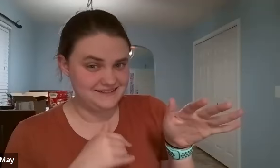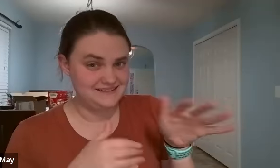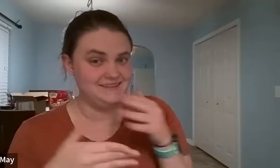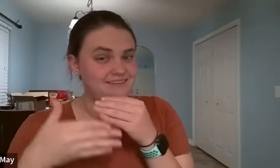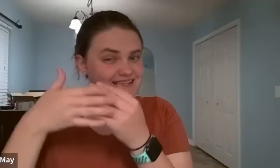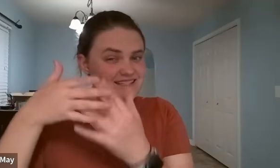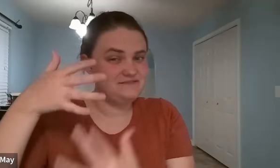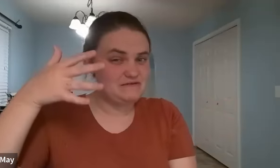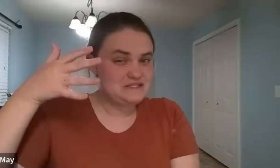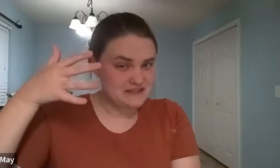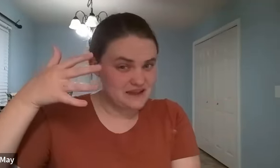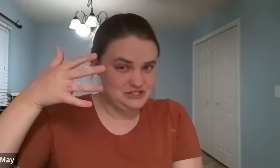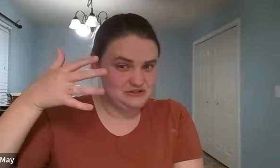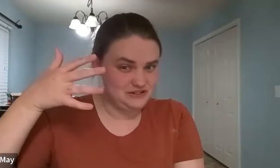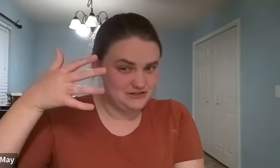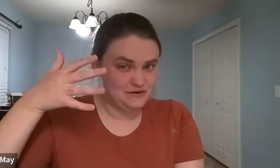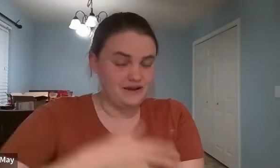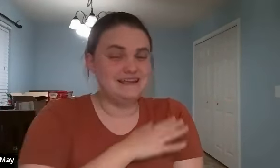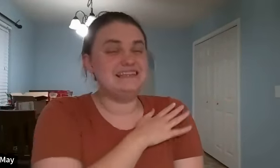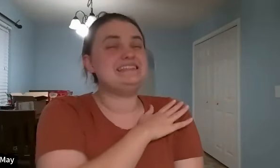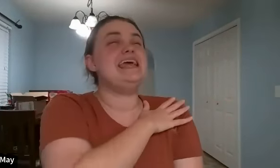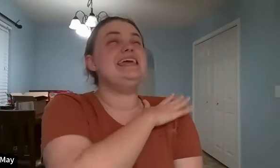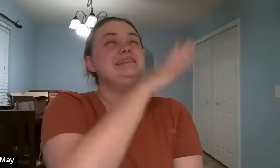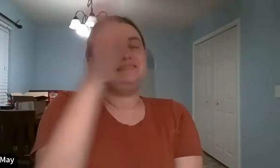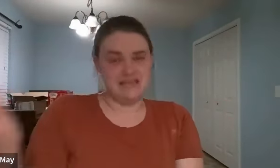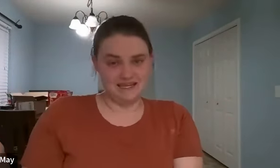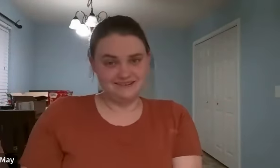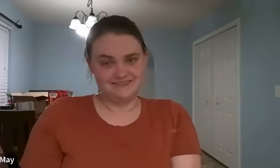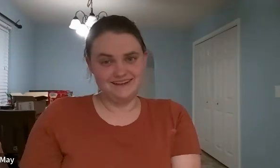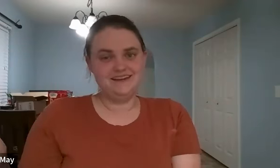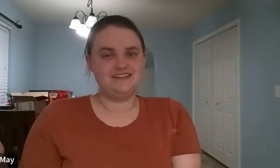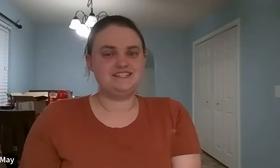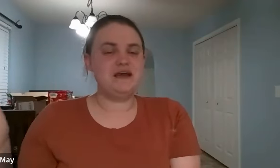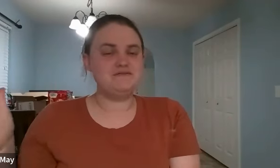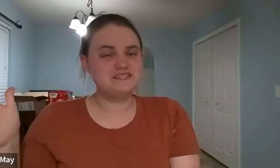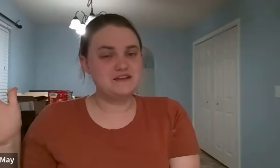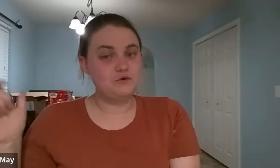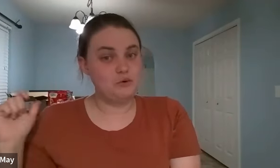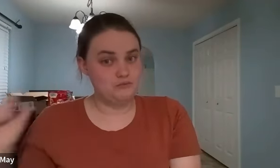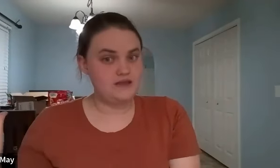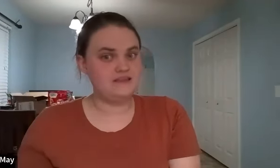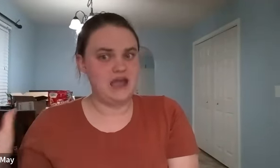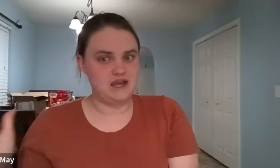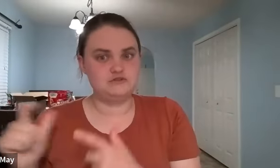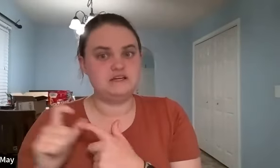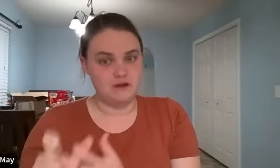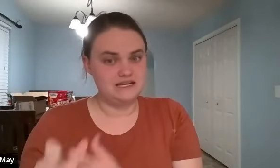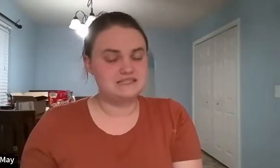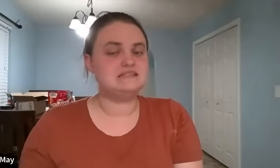The list of different signs you can use for run is insane, because you have the sign for run, like actual, like running